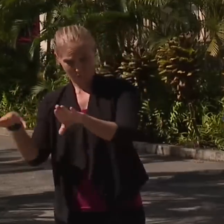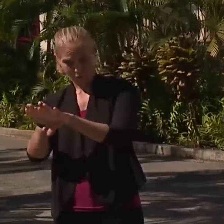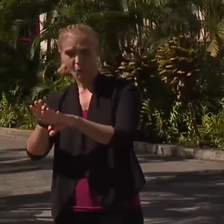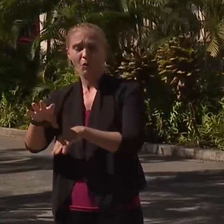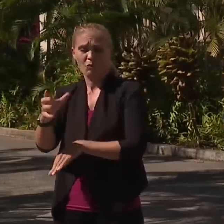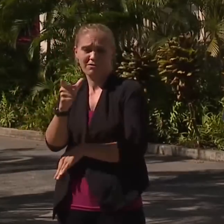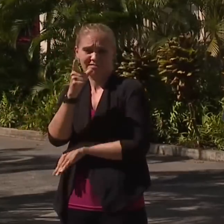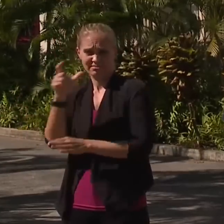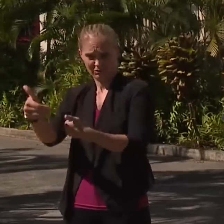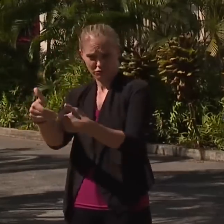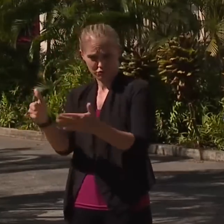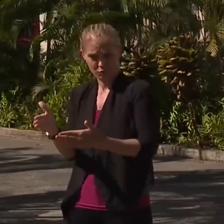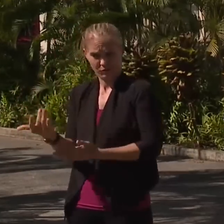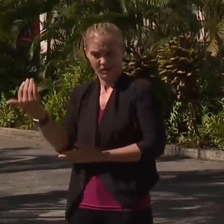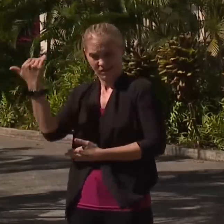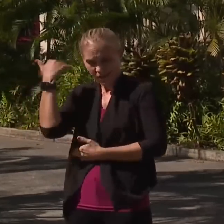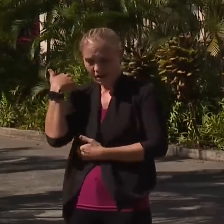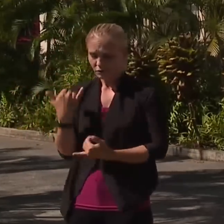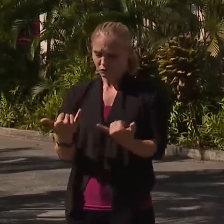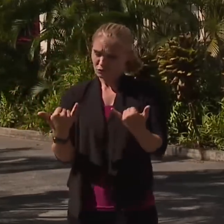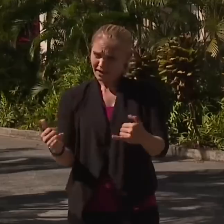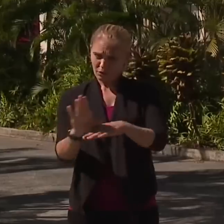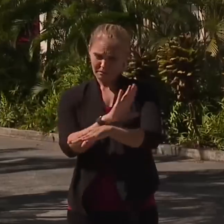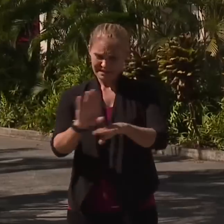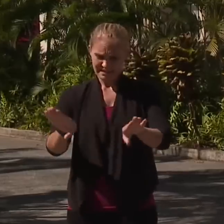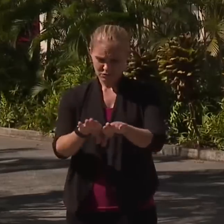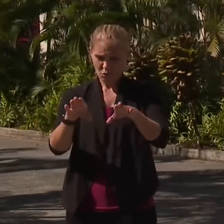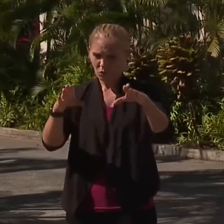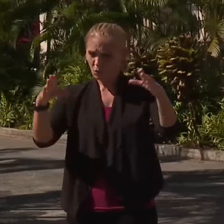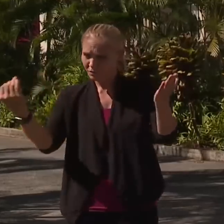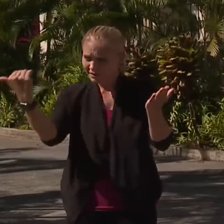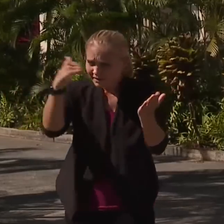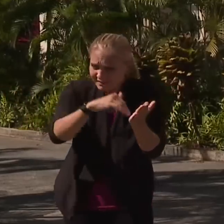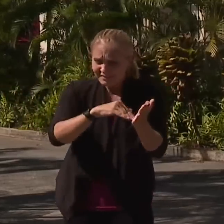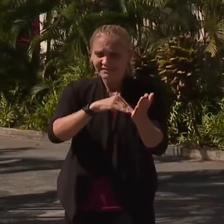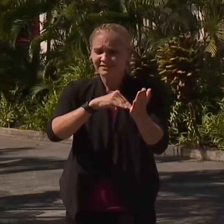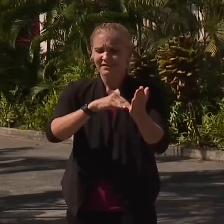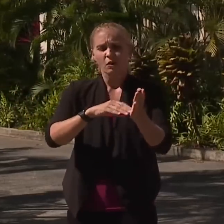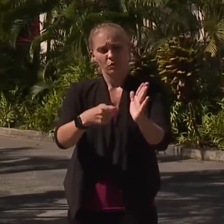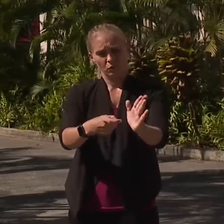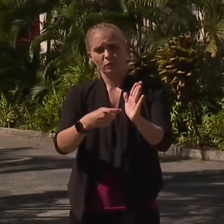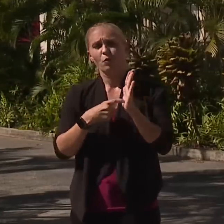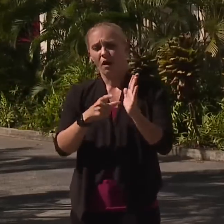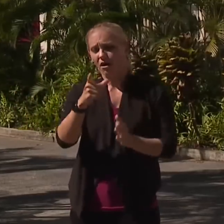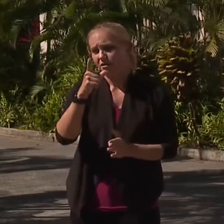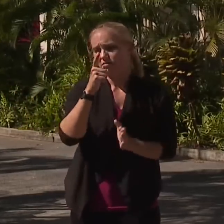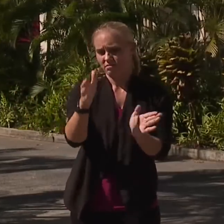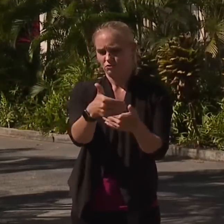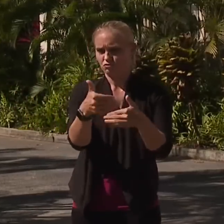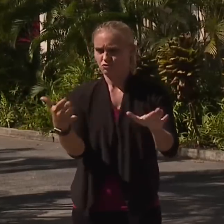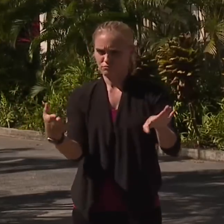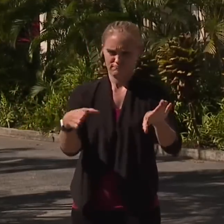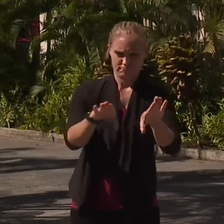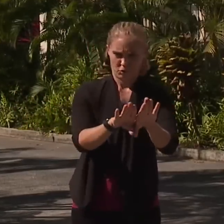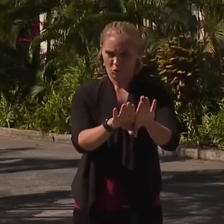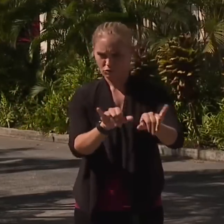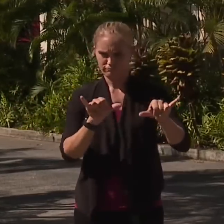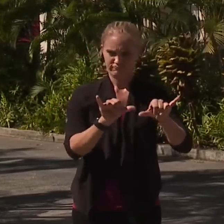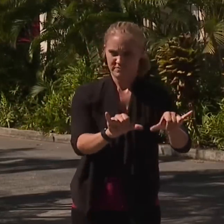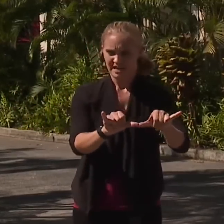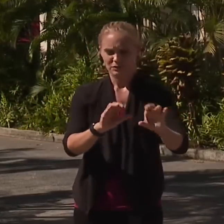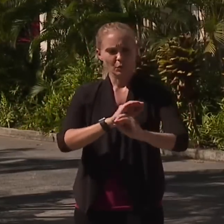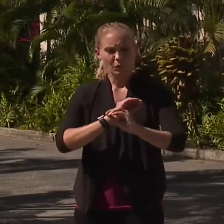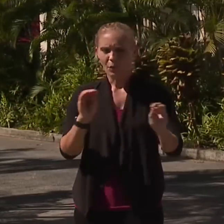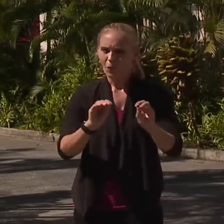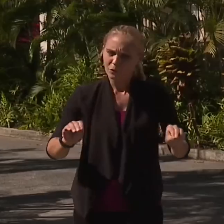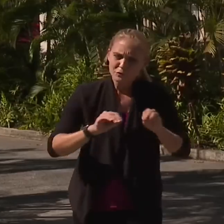I think as we open up and allow businesses to reopen, we're going to probably require that the lunchrooms not be open so that we don't have spread